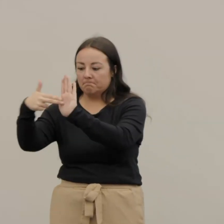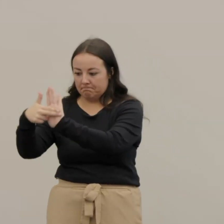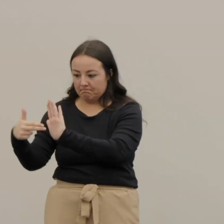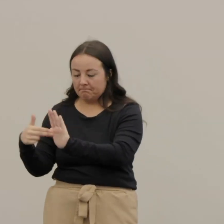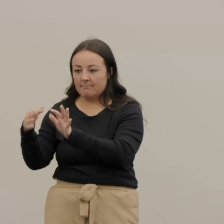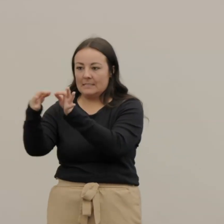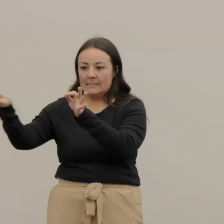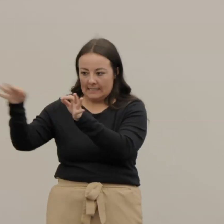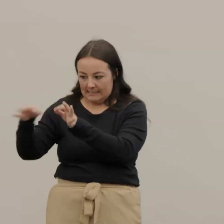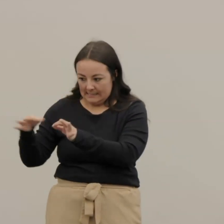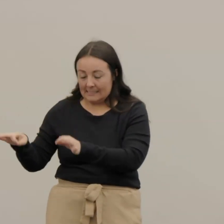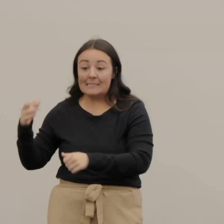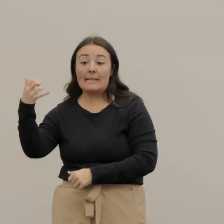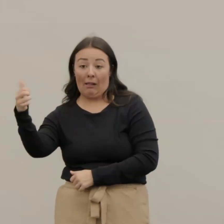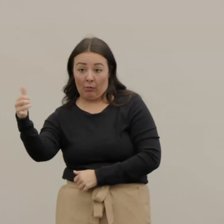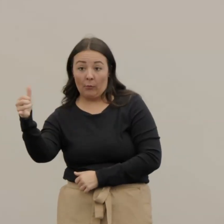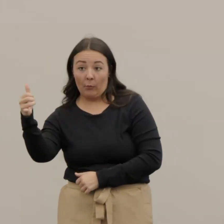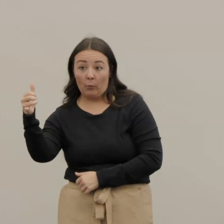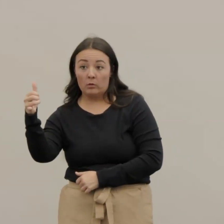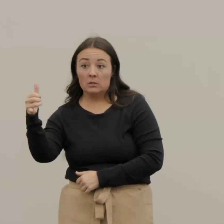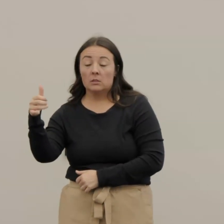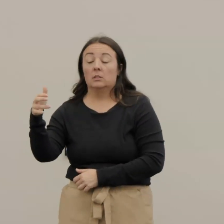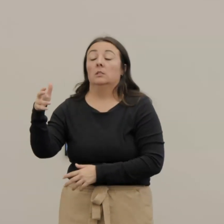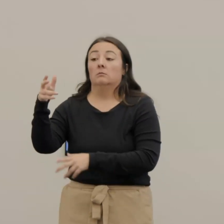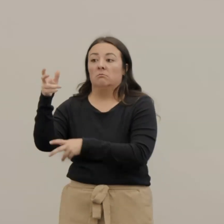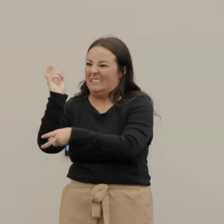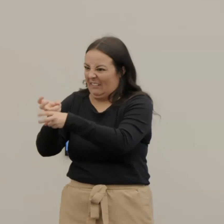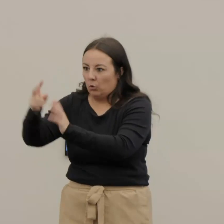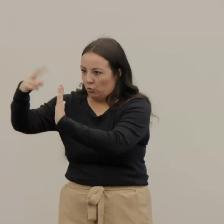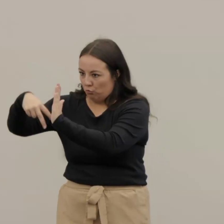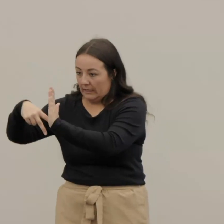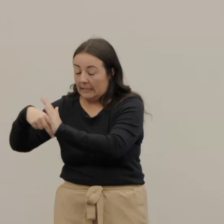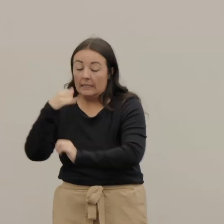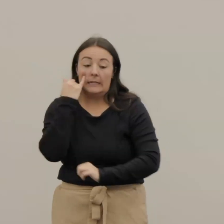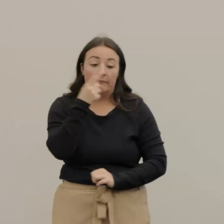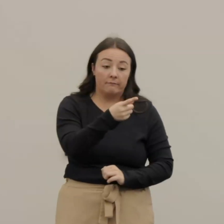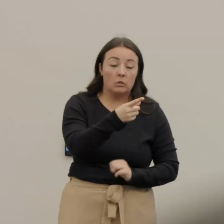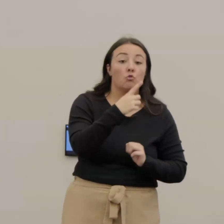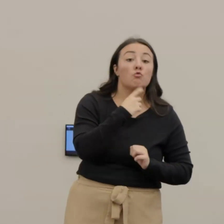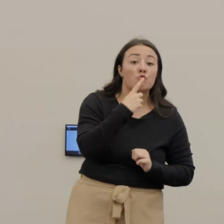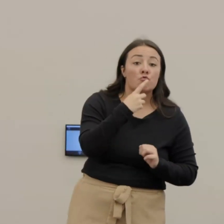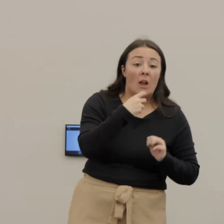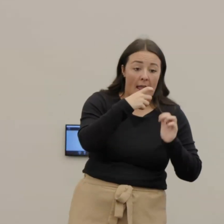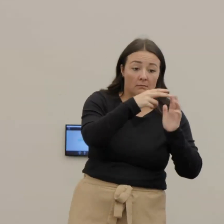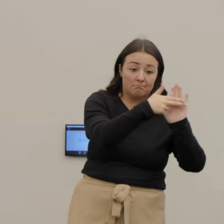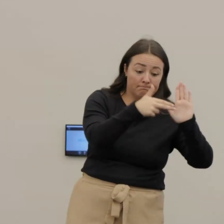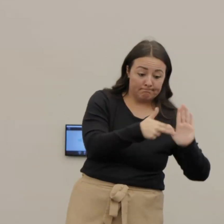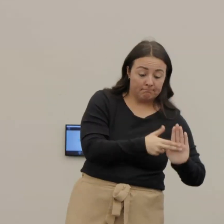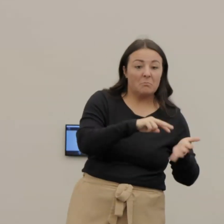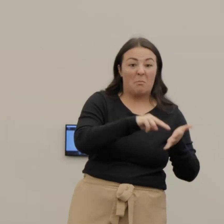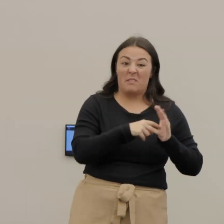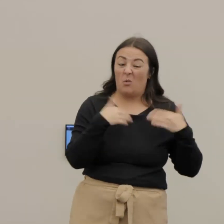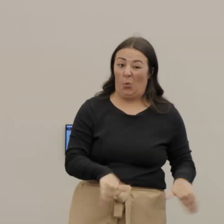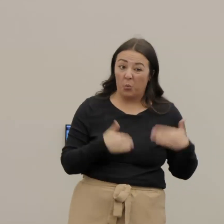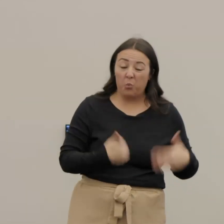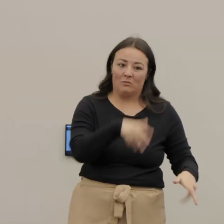yellow that are difficult to read and highlights my sentences in red that are very difficult to read. And then